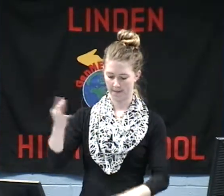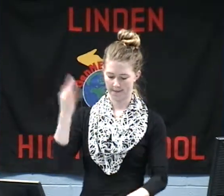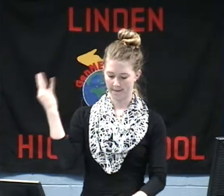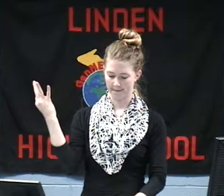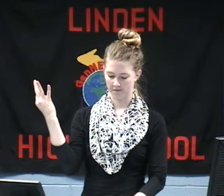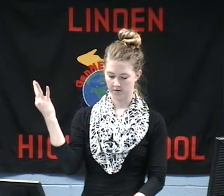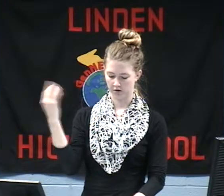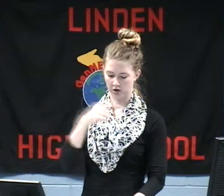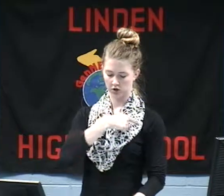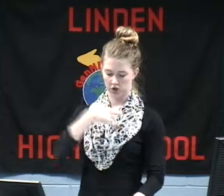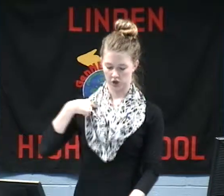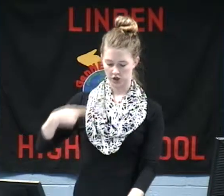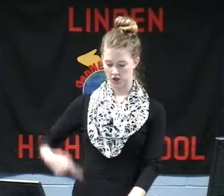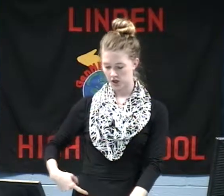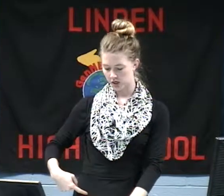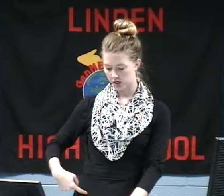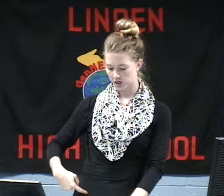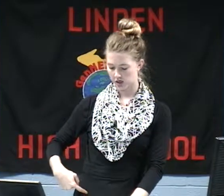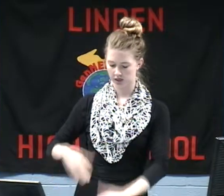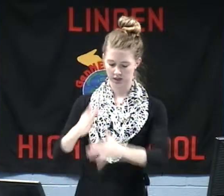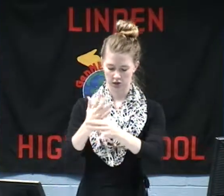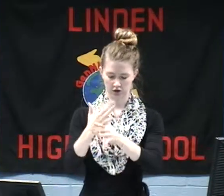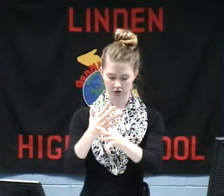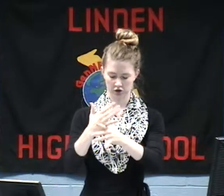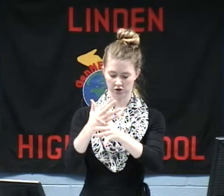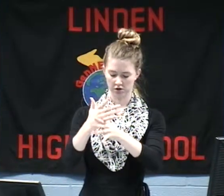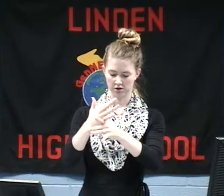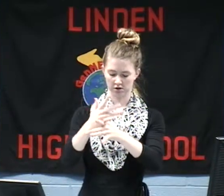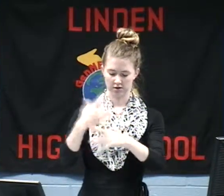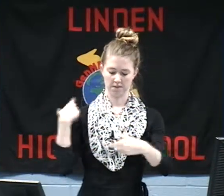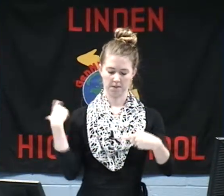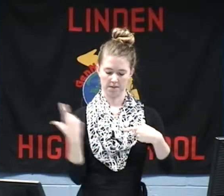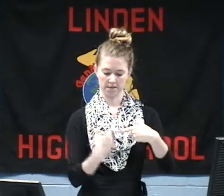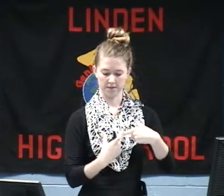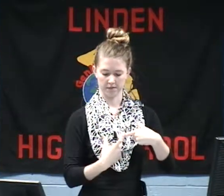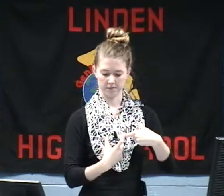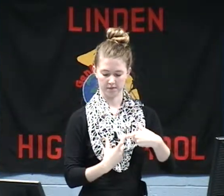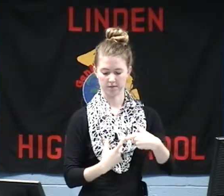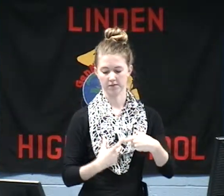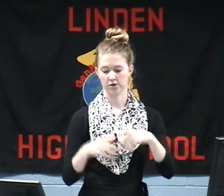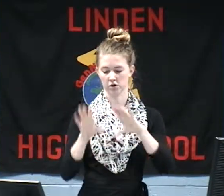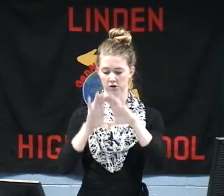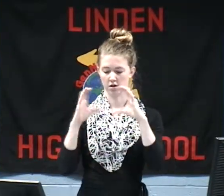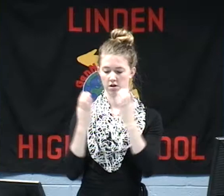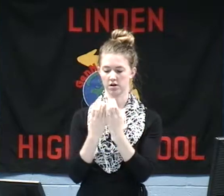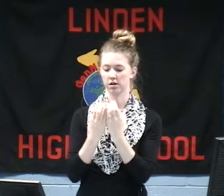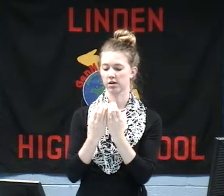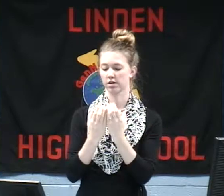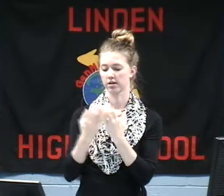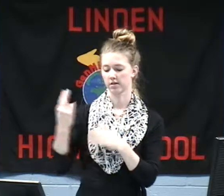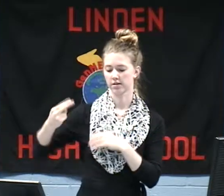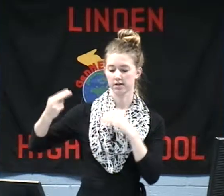English, French, Chinese, German, Spanish,